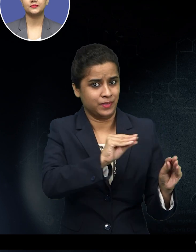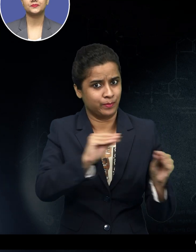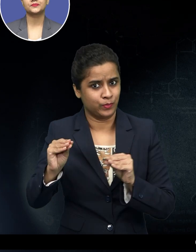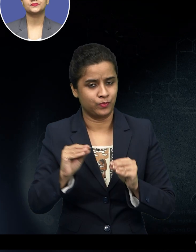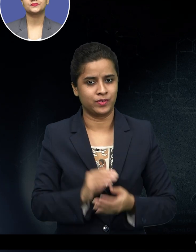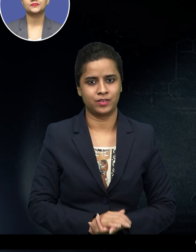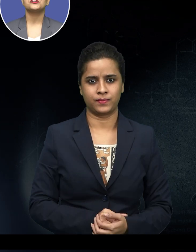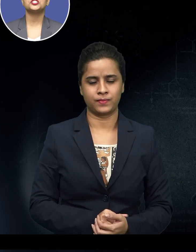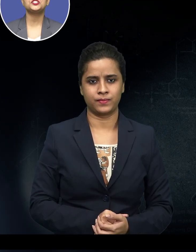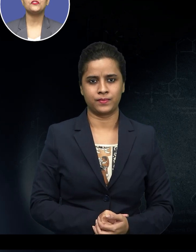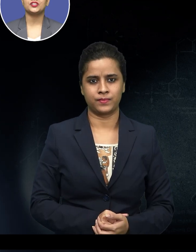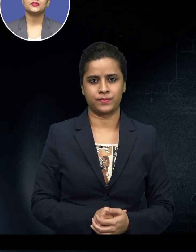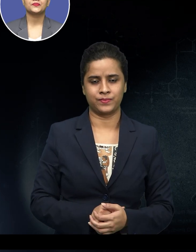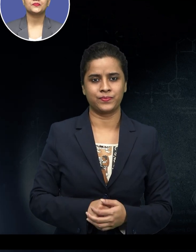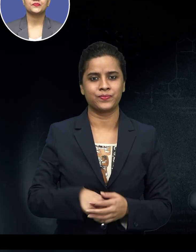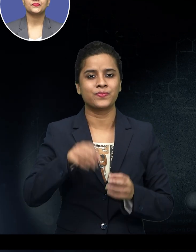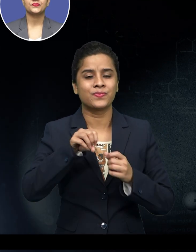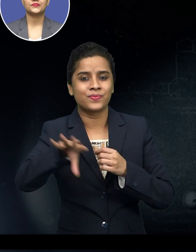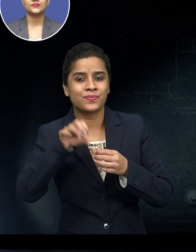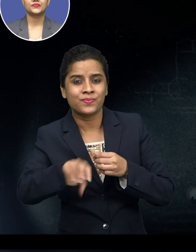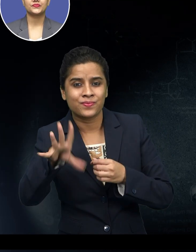adjusted. Resistivity,